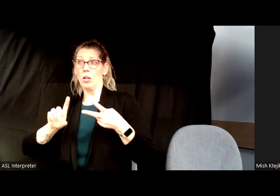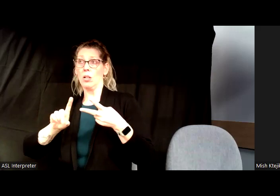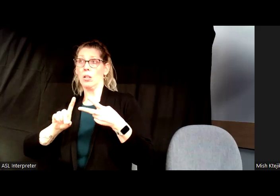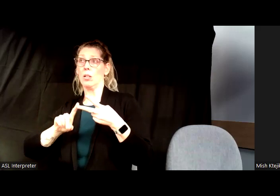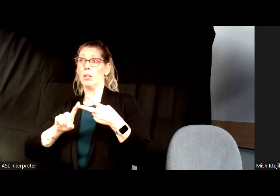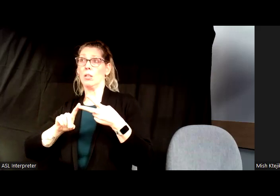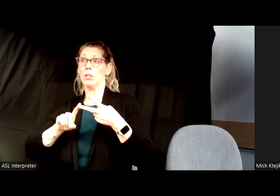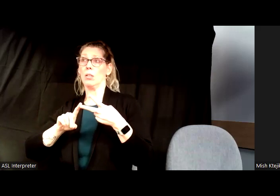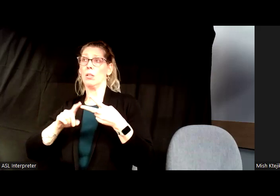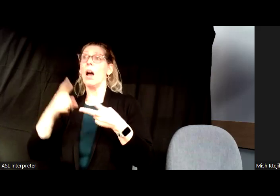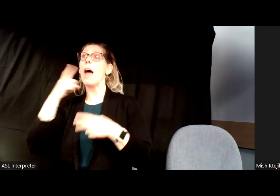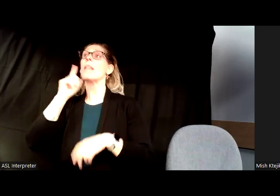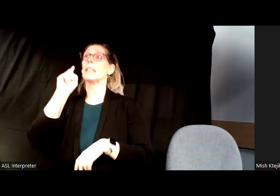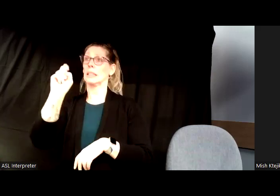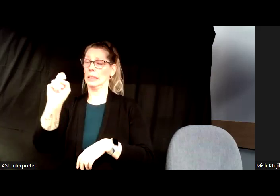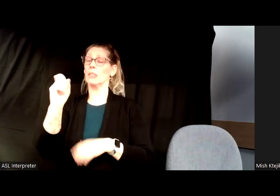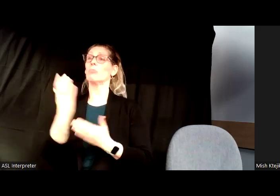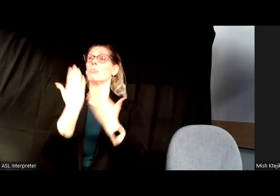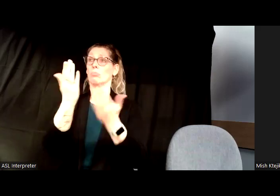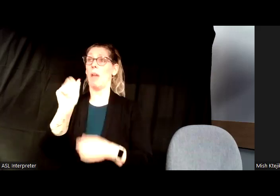I think we should remove the second.